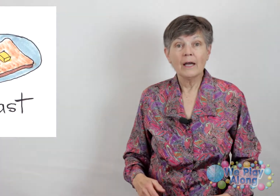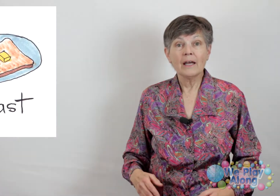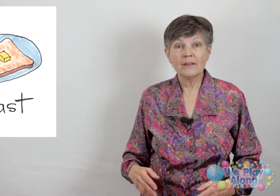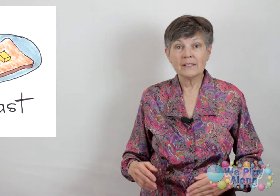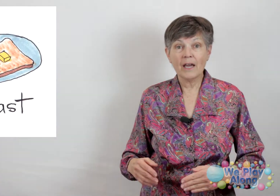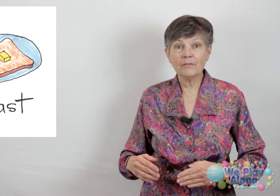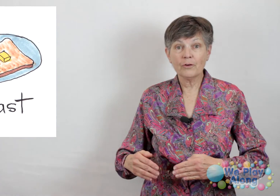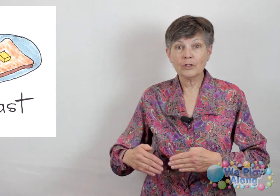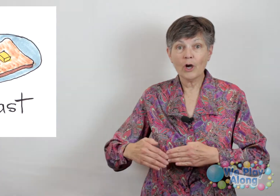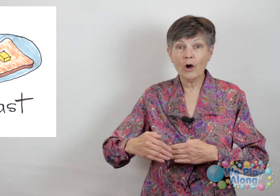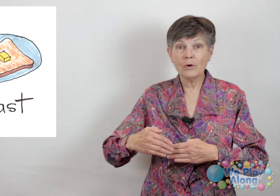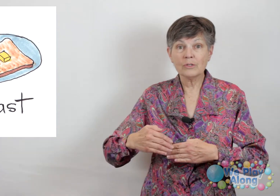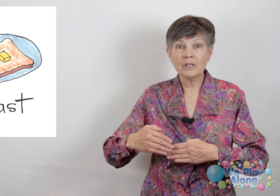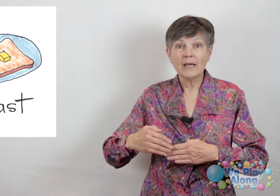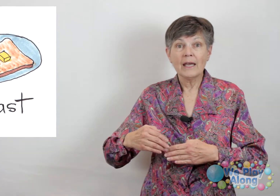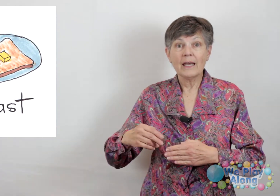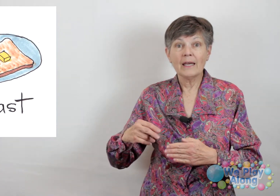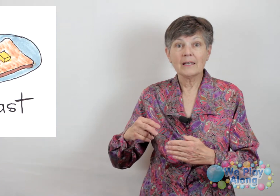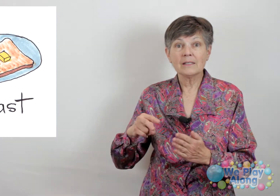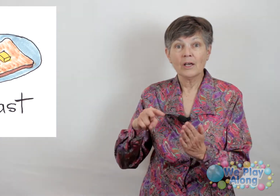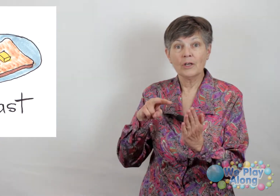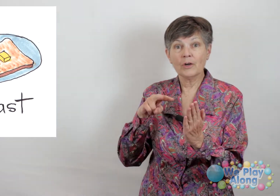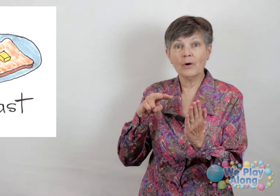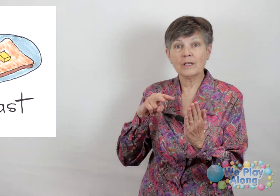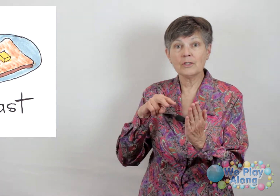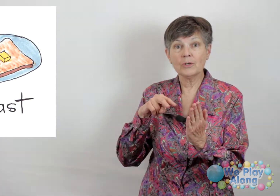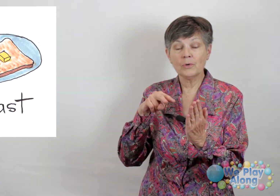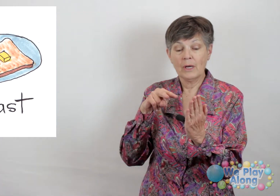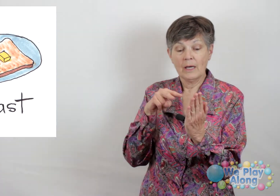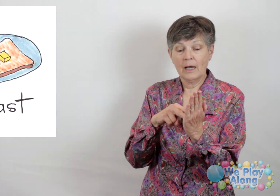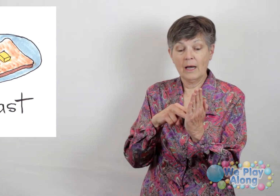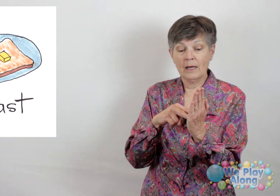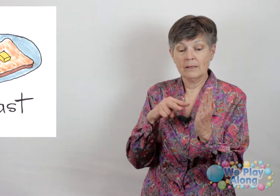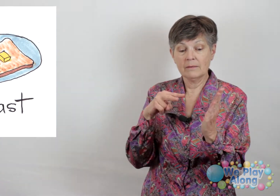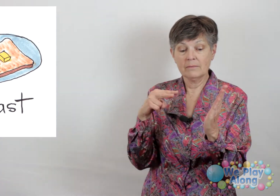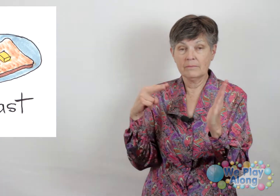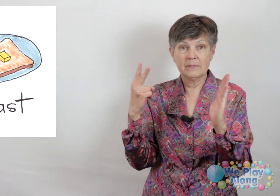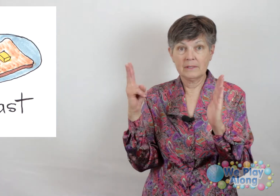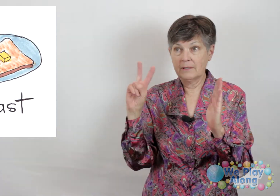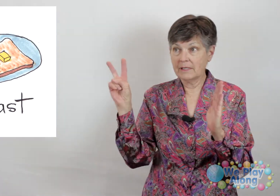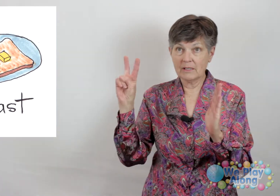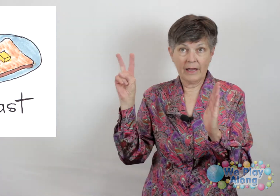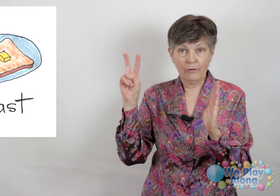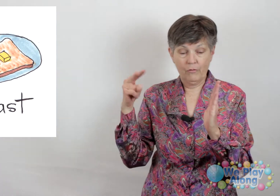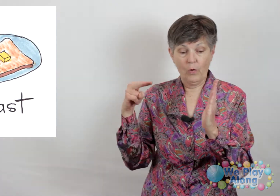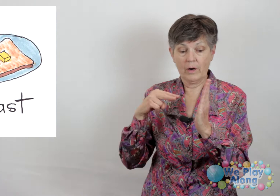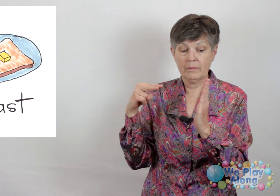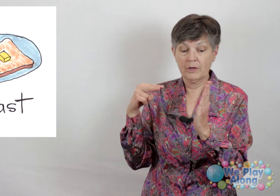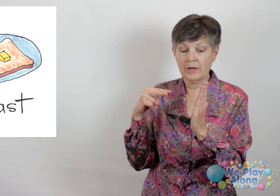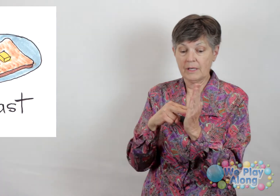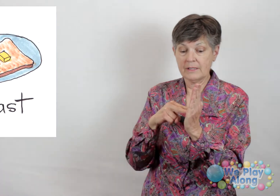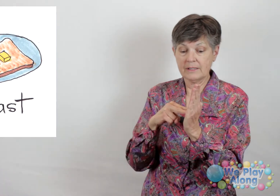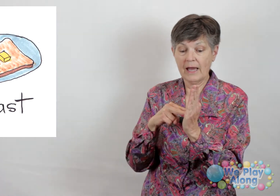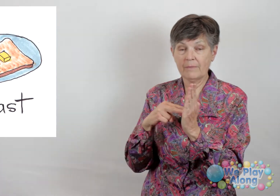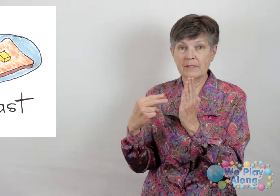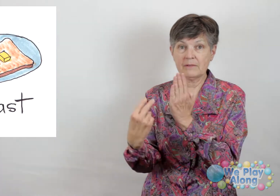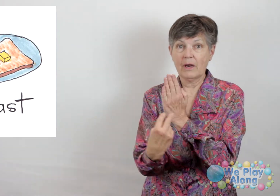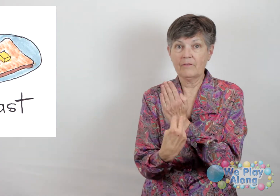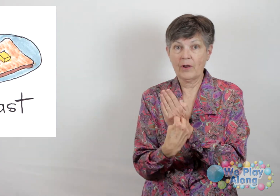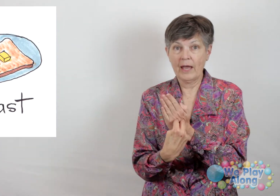Now the sign for toast is you're going to, this is like a fork, and you're going to stab this side of your hand